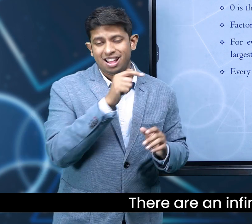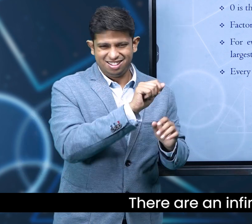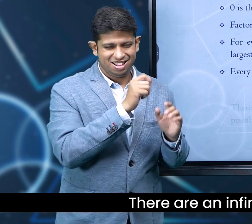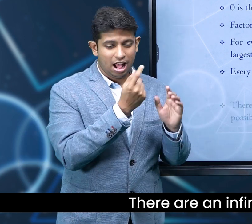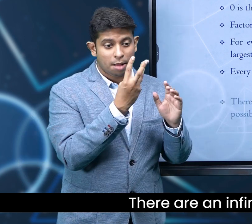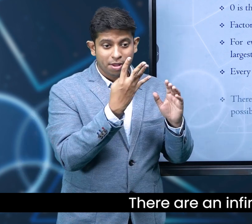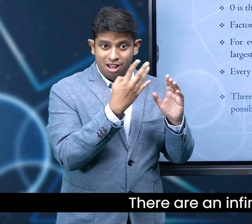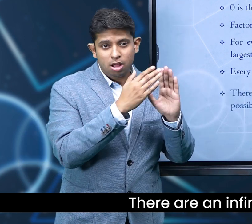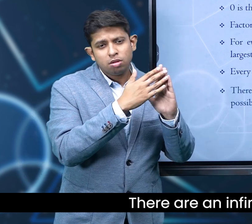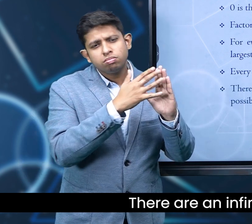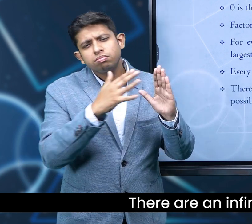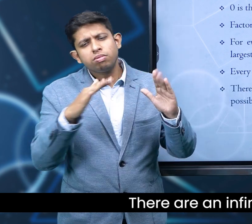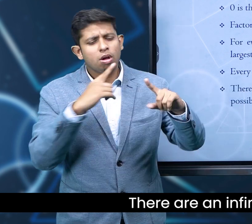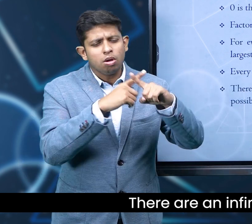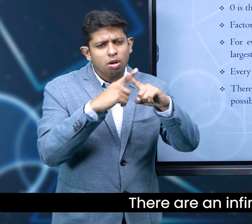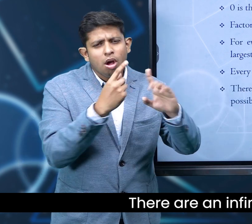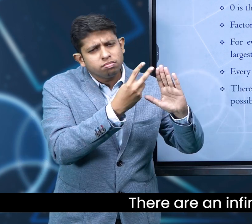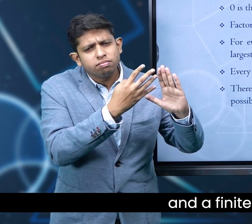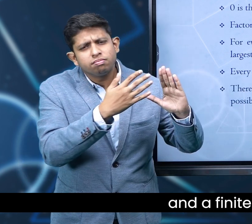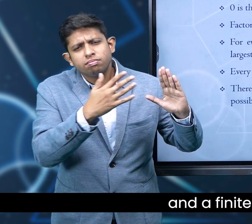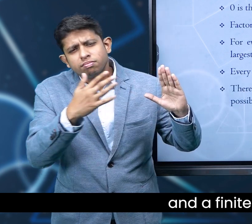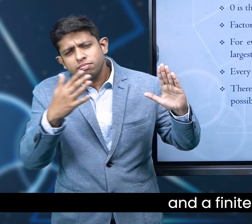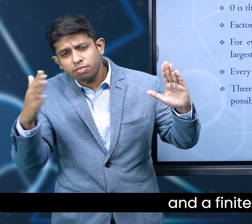There are an infinite number of multiples and a finite number